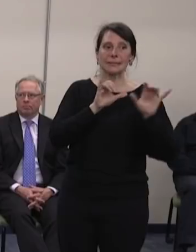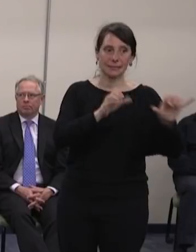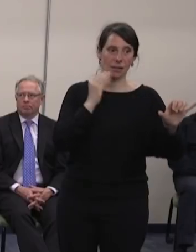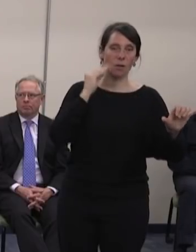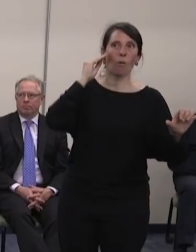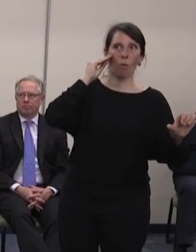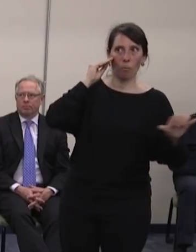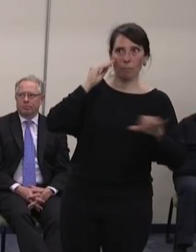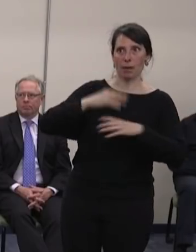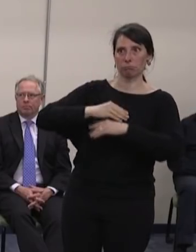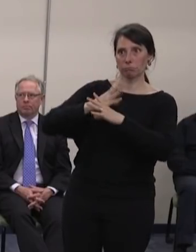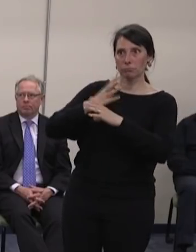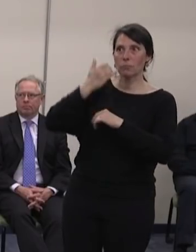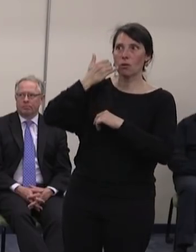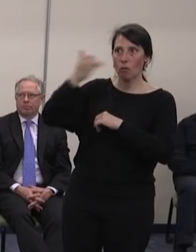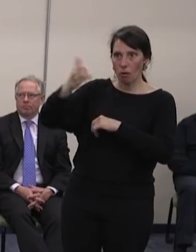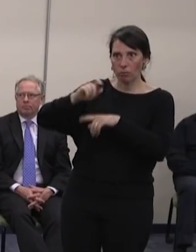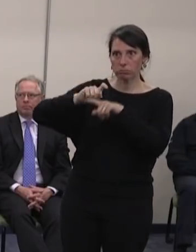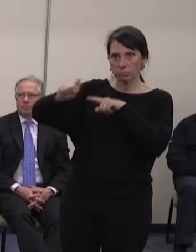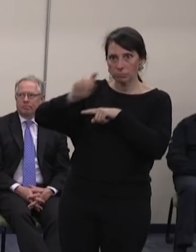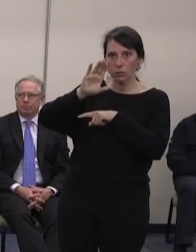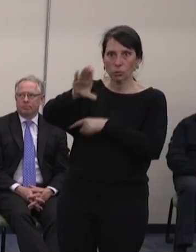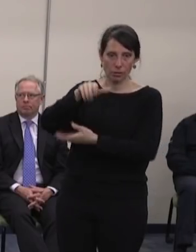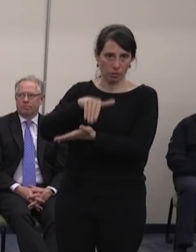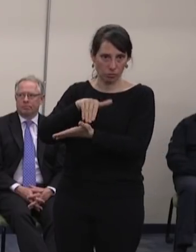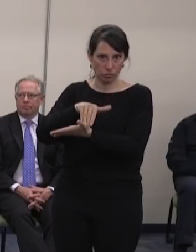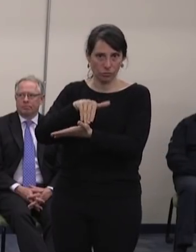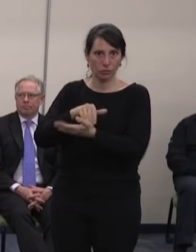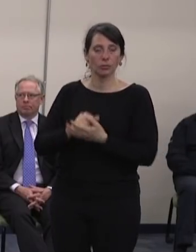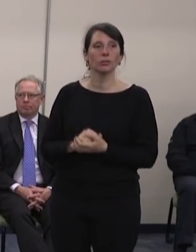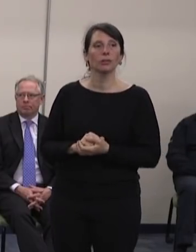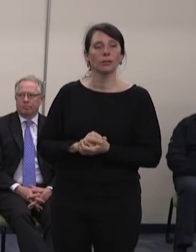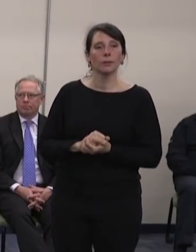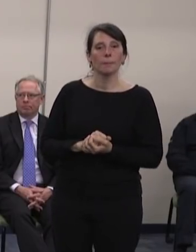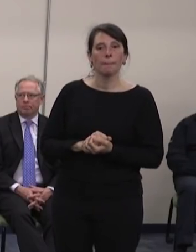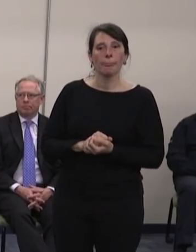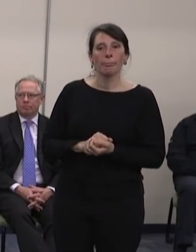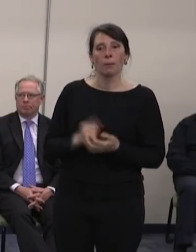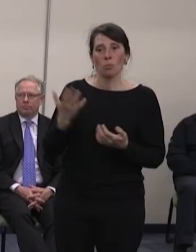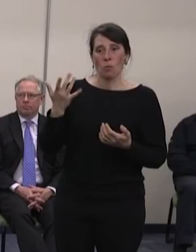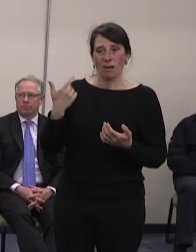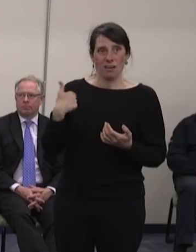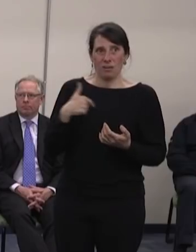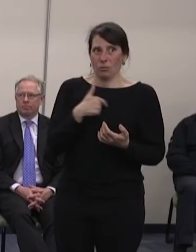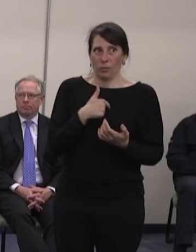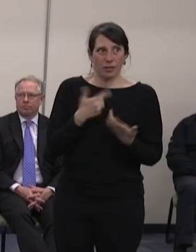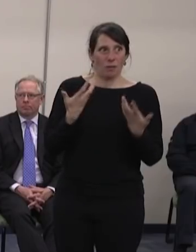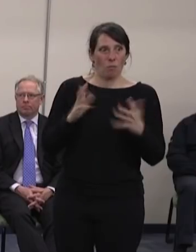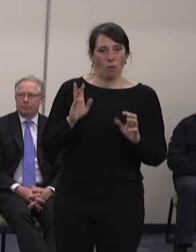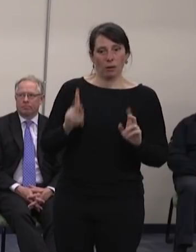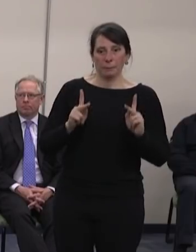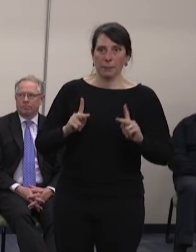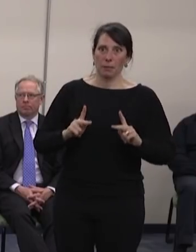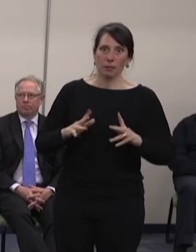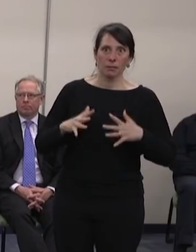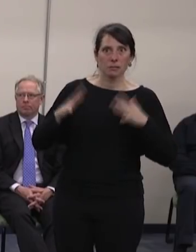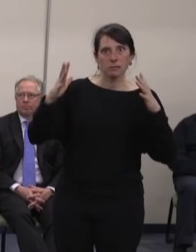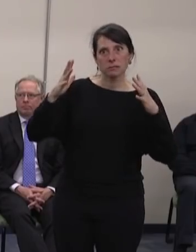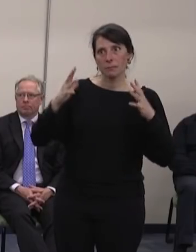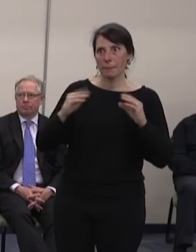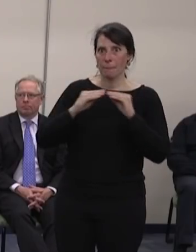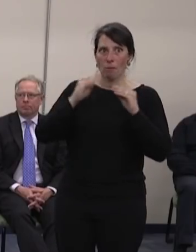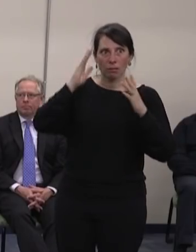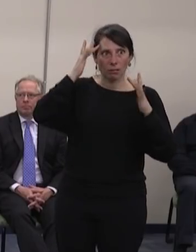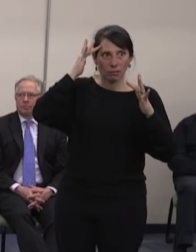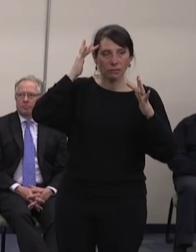The concern is that public notification causes increased public anxiety and does not assist in the identification